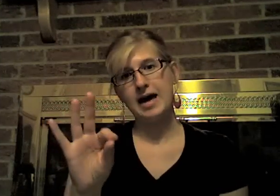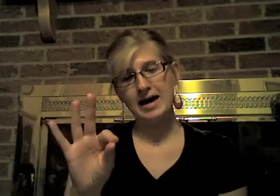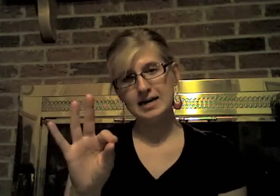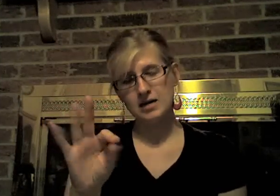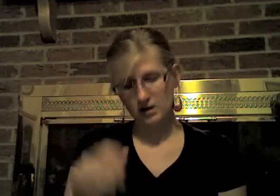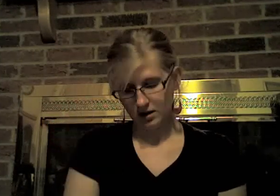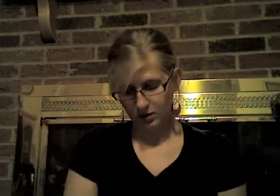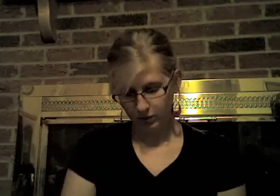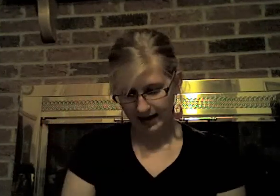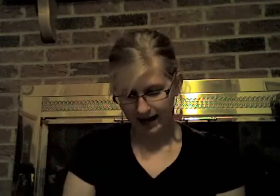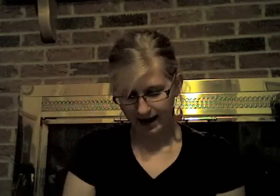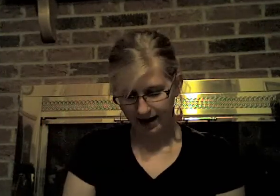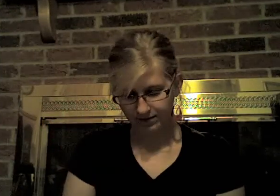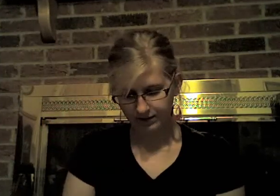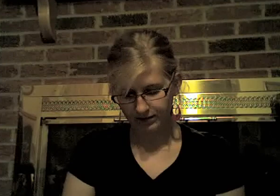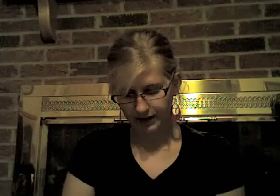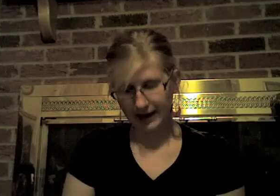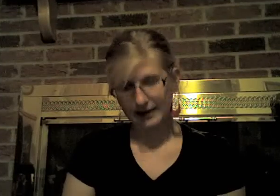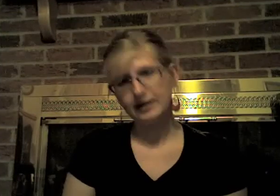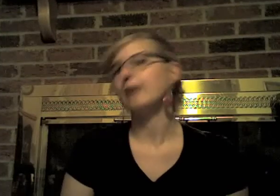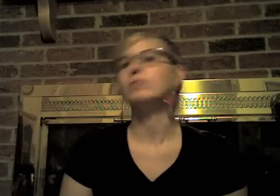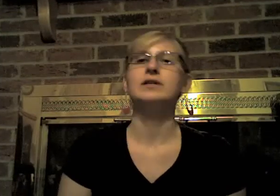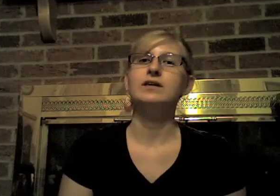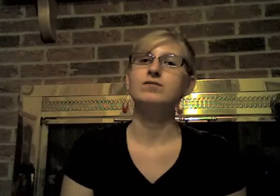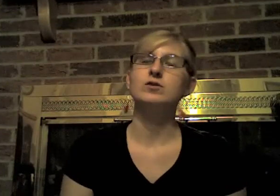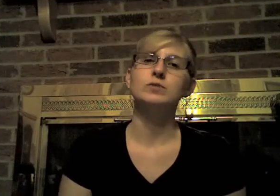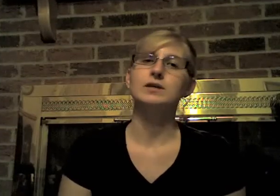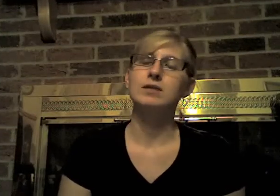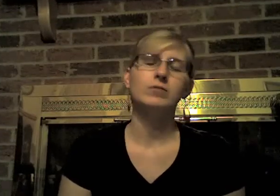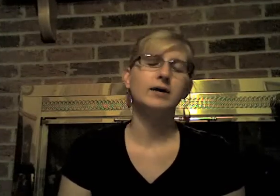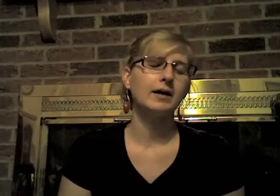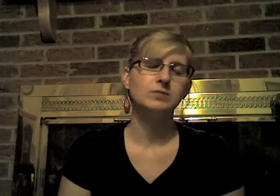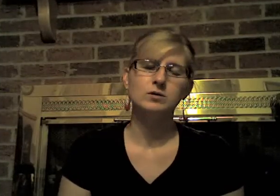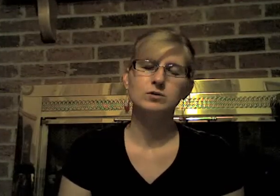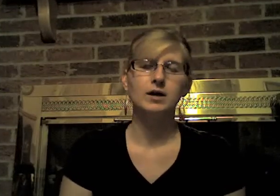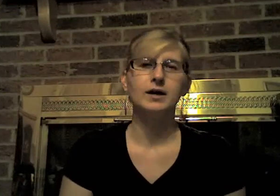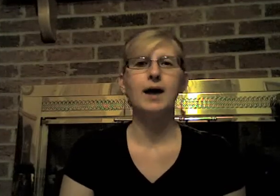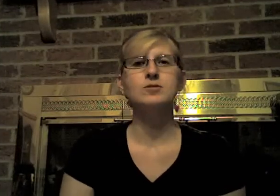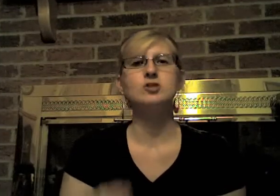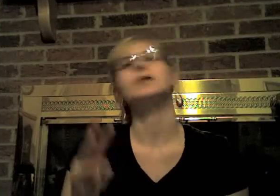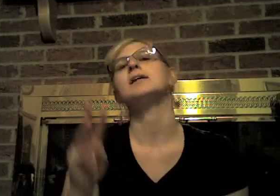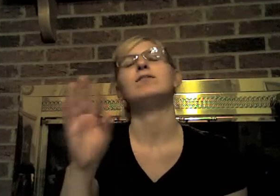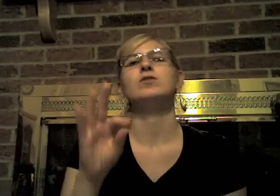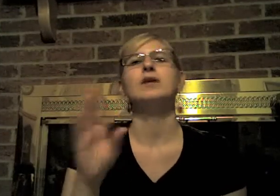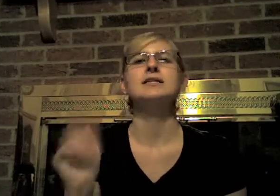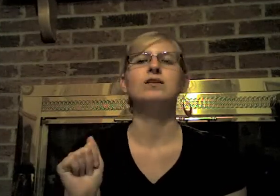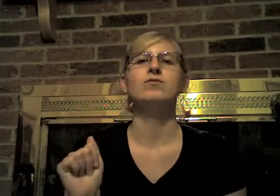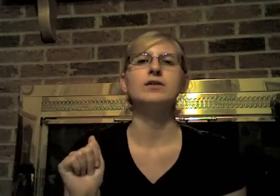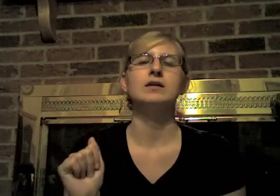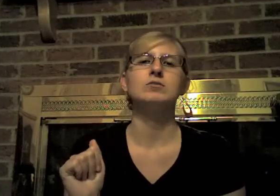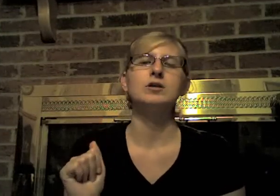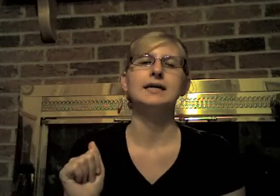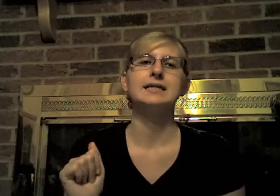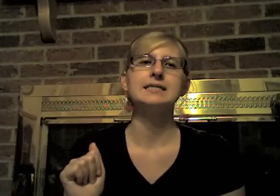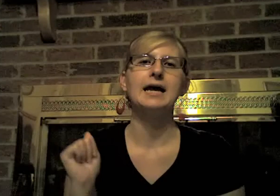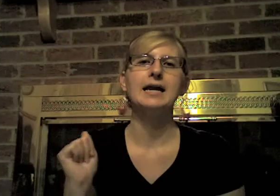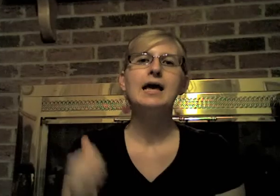69, we have, I'm really confused with the numbering. I am so sorry. I'm just trying to give you an idea of what the numbers look like in sign.